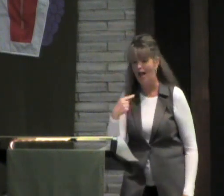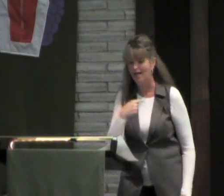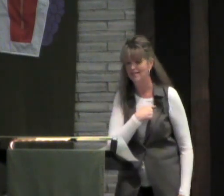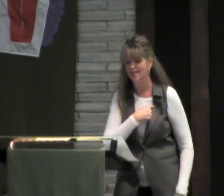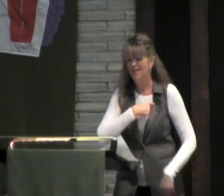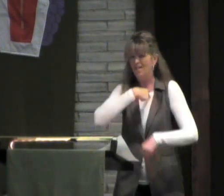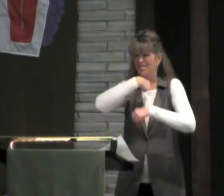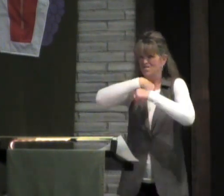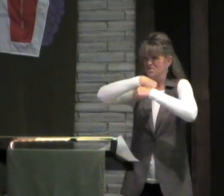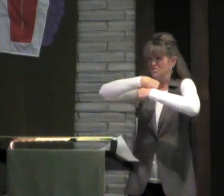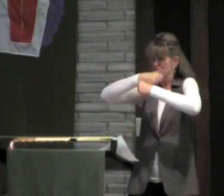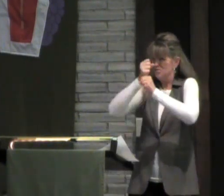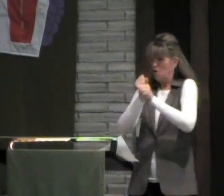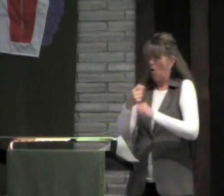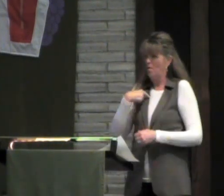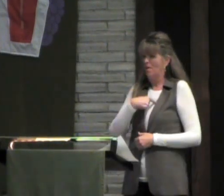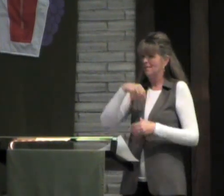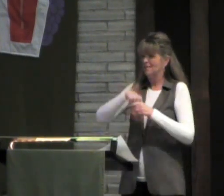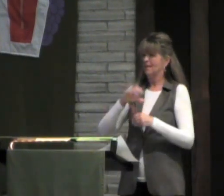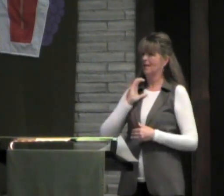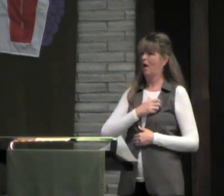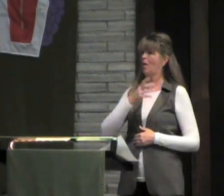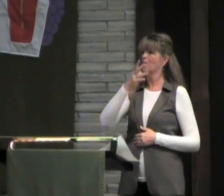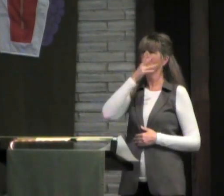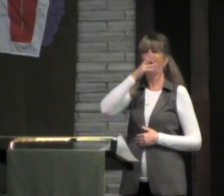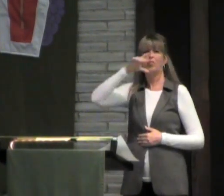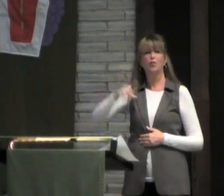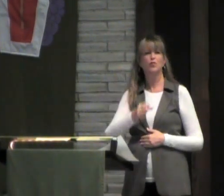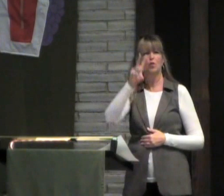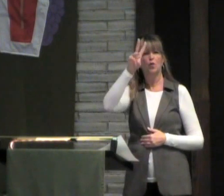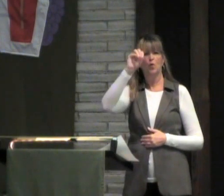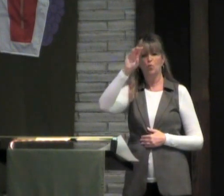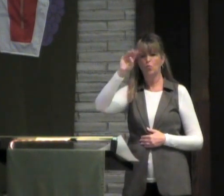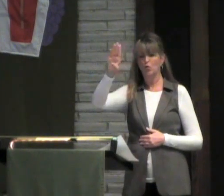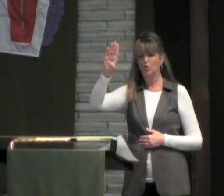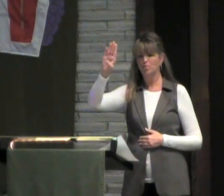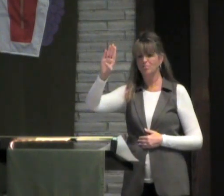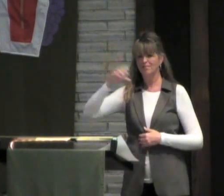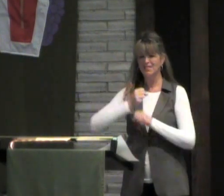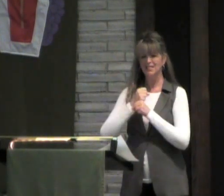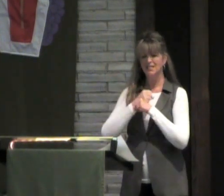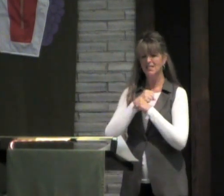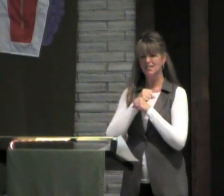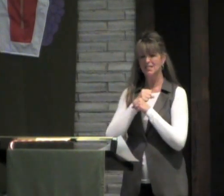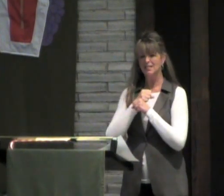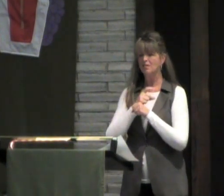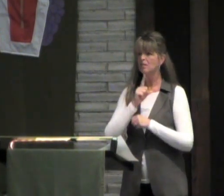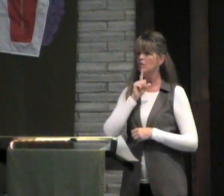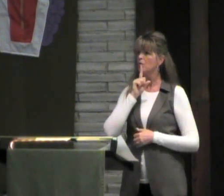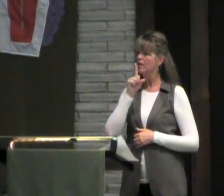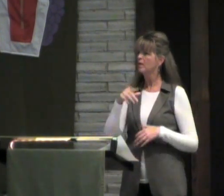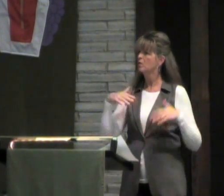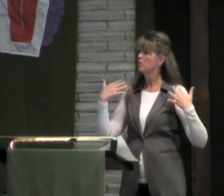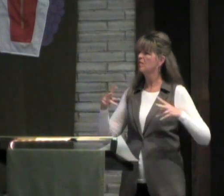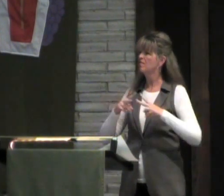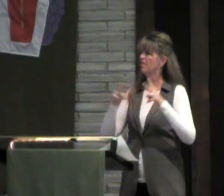he knows us, and he made us from inside our mother's womb. He created us